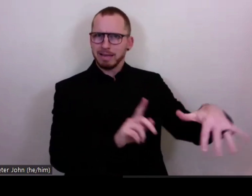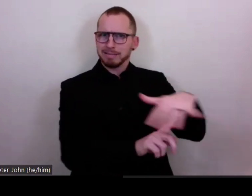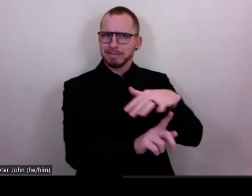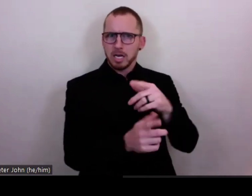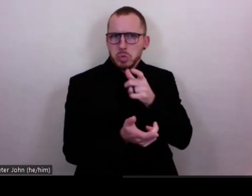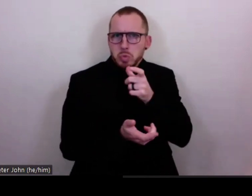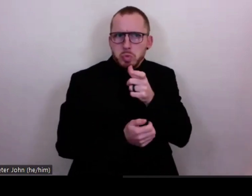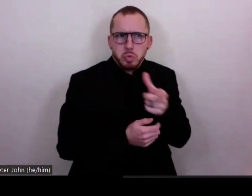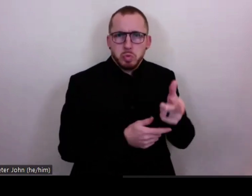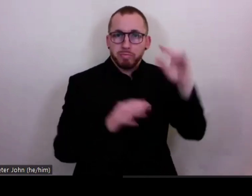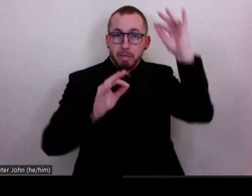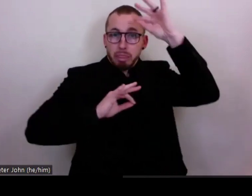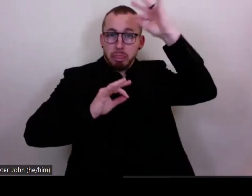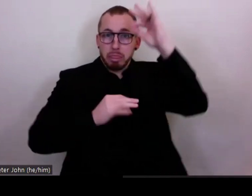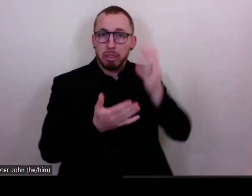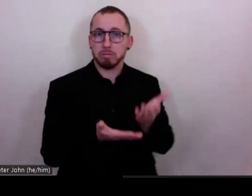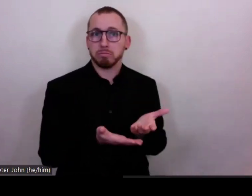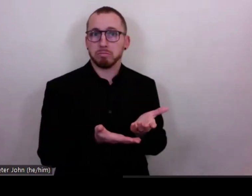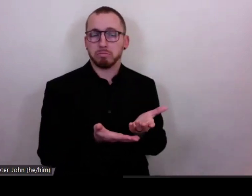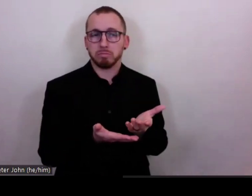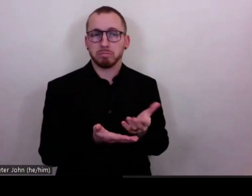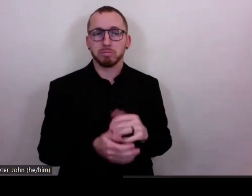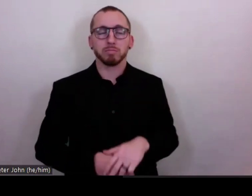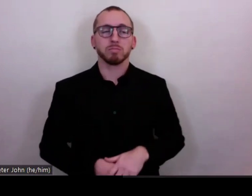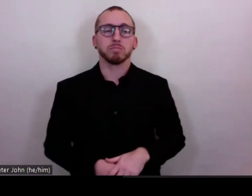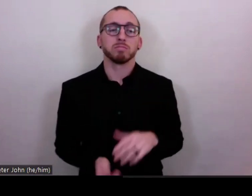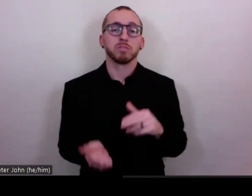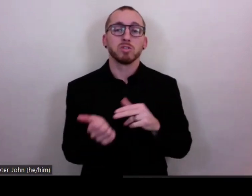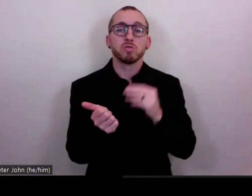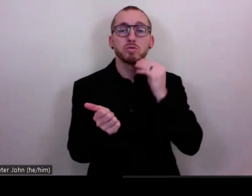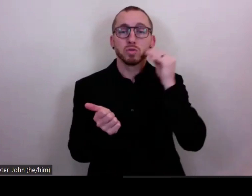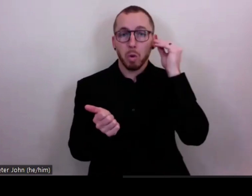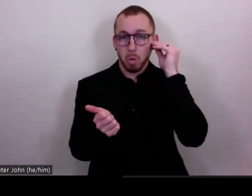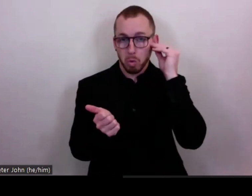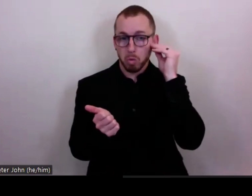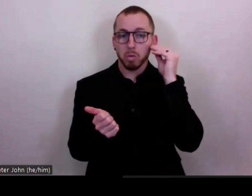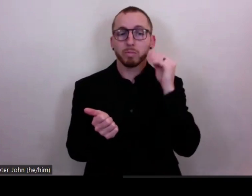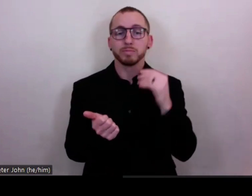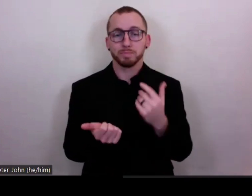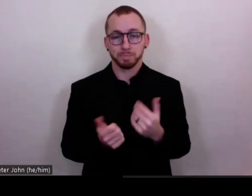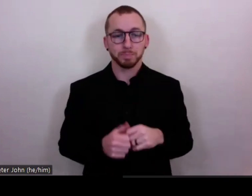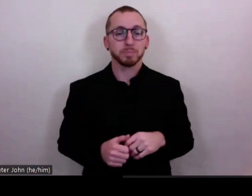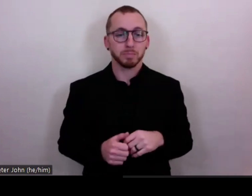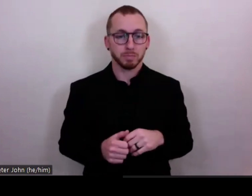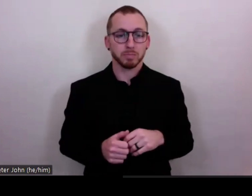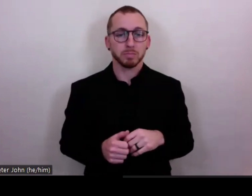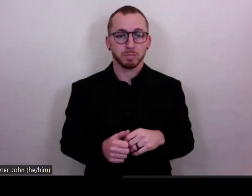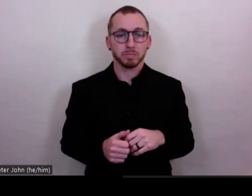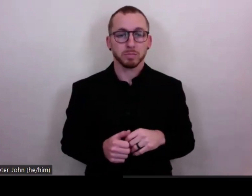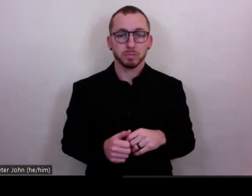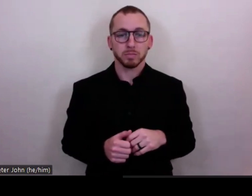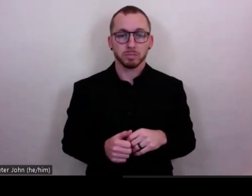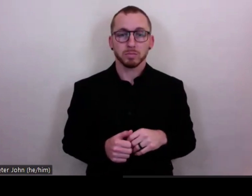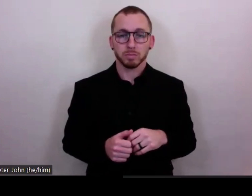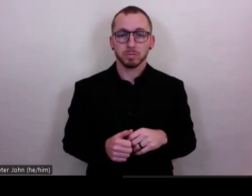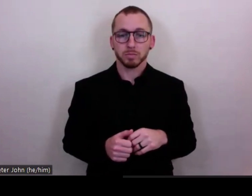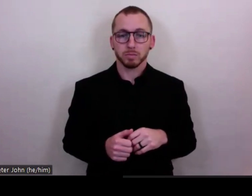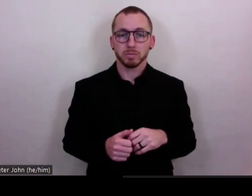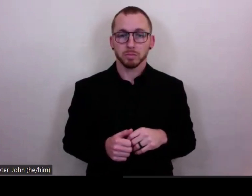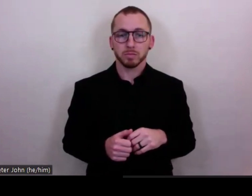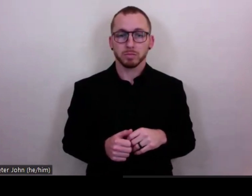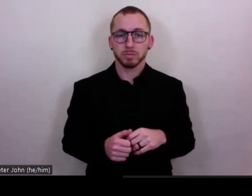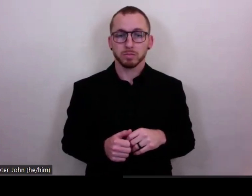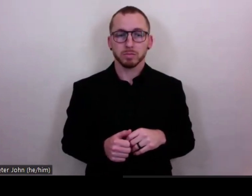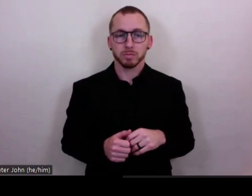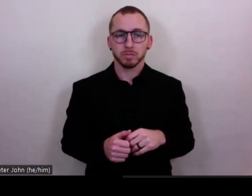are. Nursing homes are the staff are supposed to wear a name tag. Do you think they do? No.